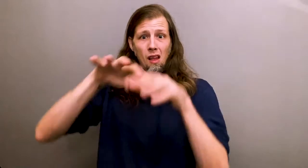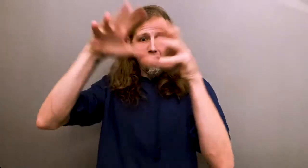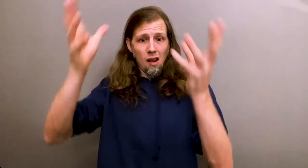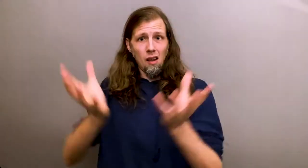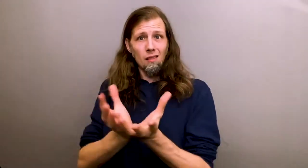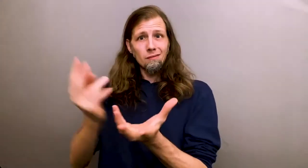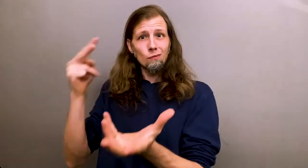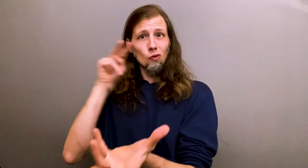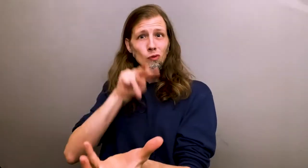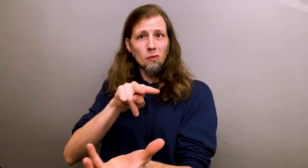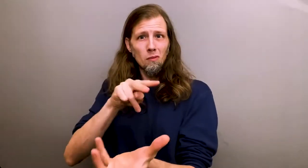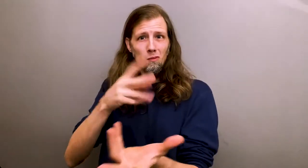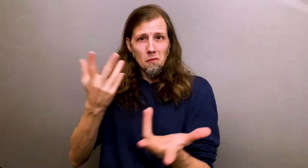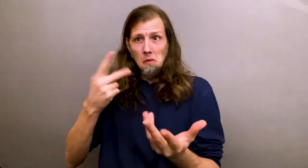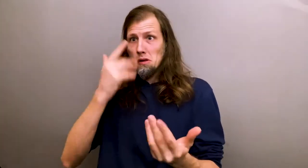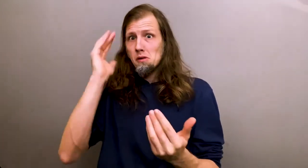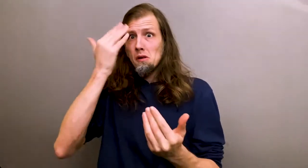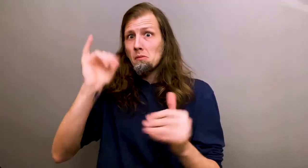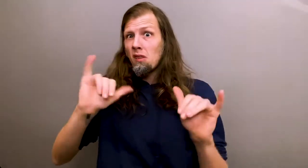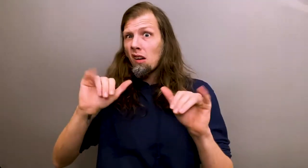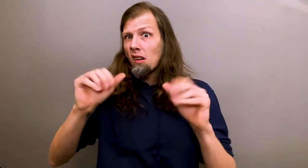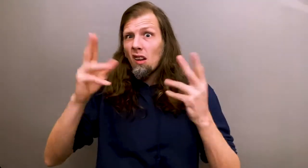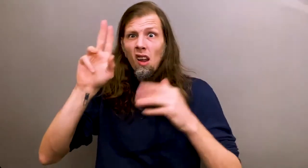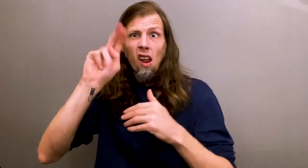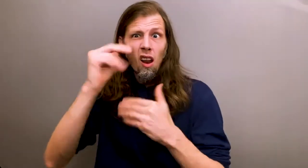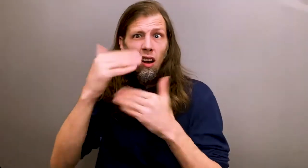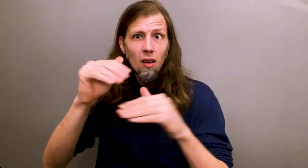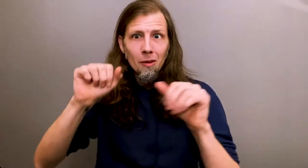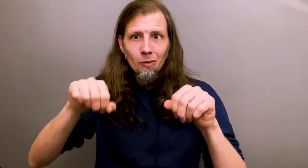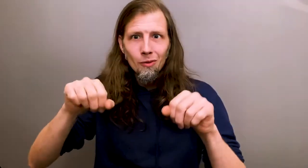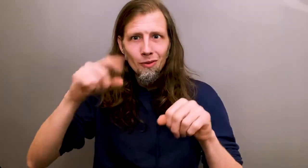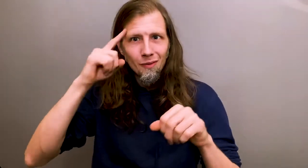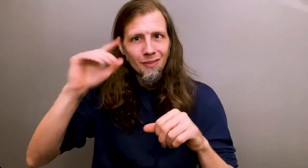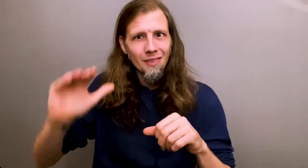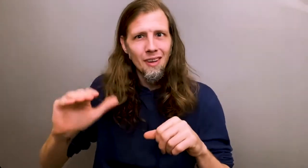others' perspectives, a child's future is one of unlimited potential.